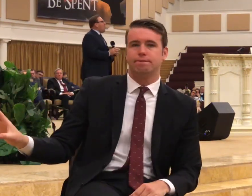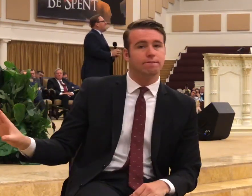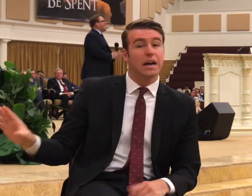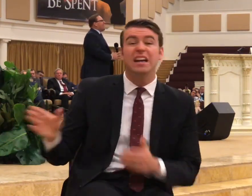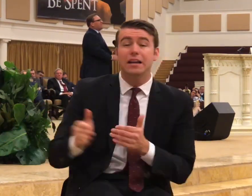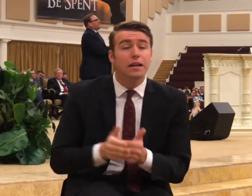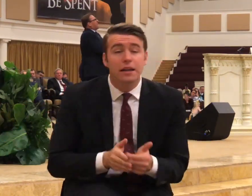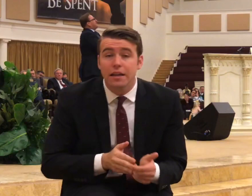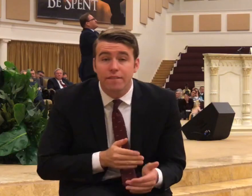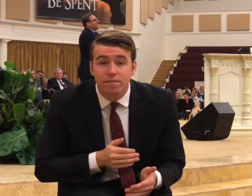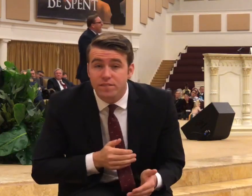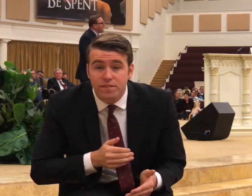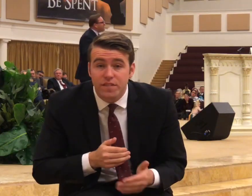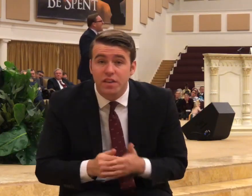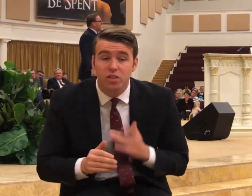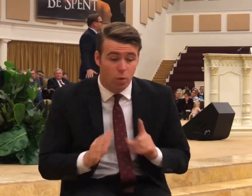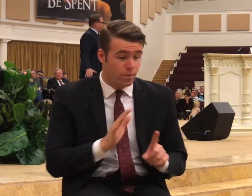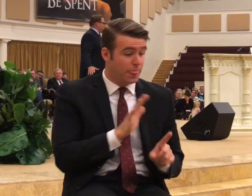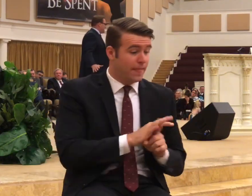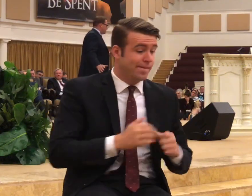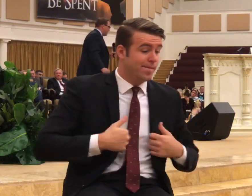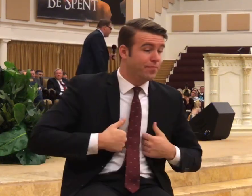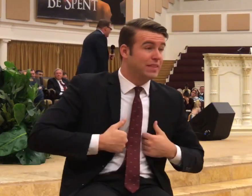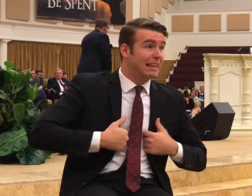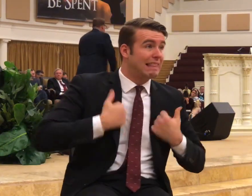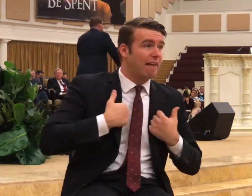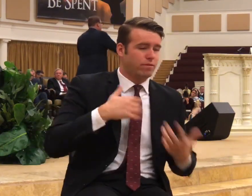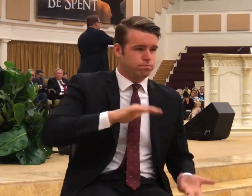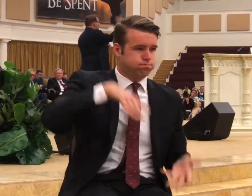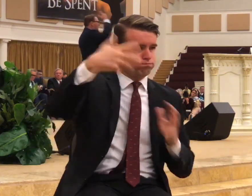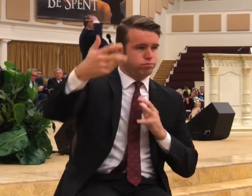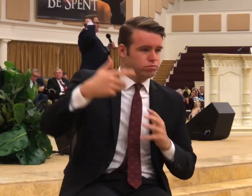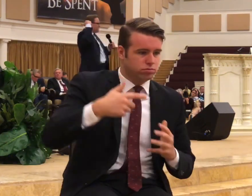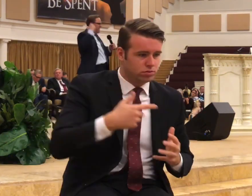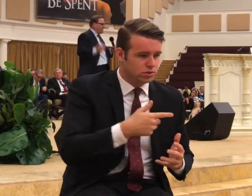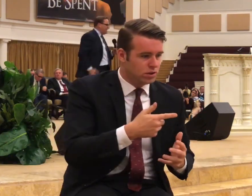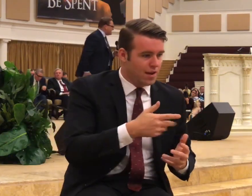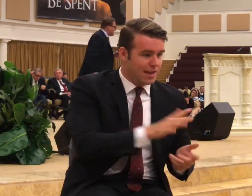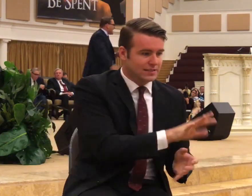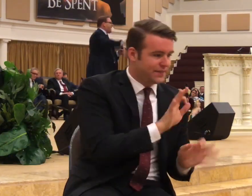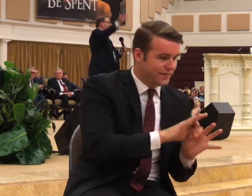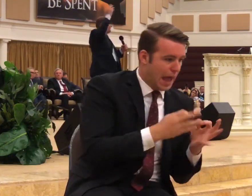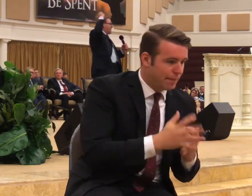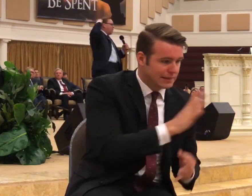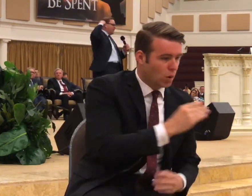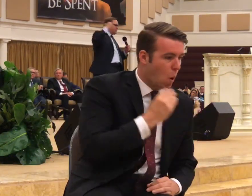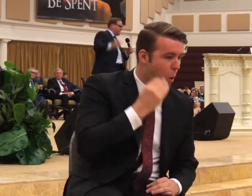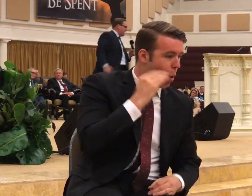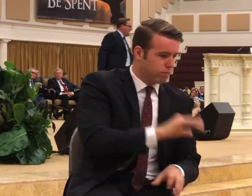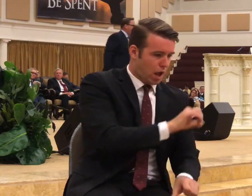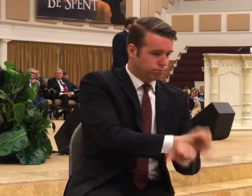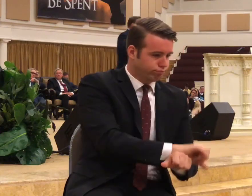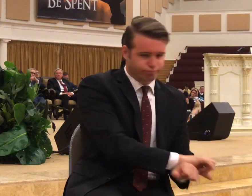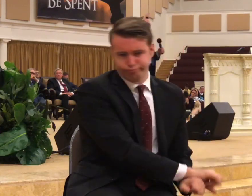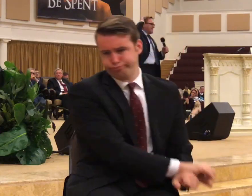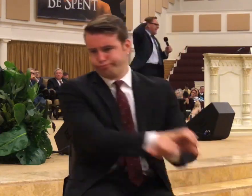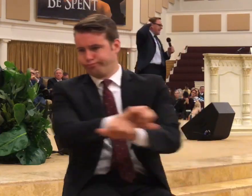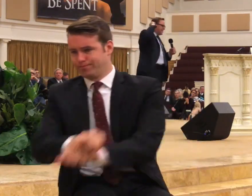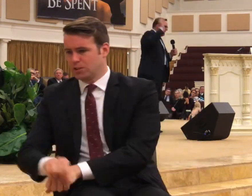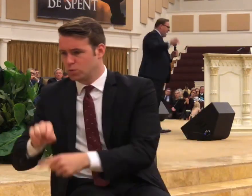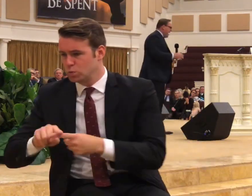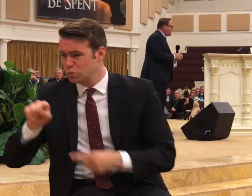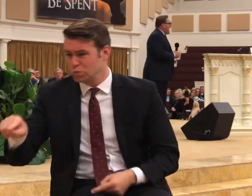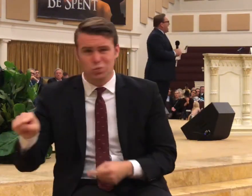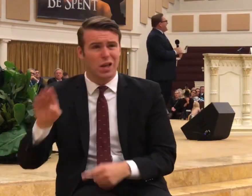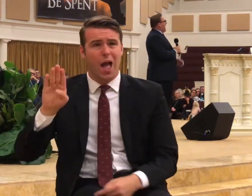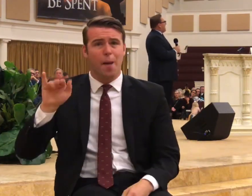Even though everything in his life has been disrupted, he's taken out of his family, he's taken out of that holy city, he is dropped in a